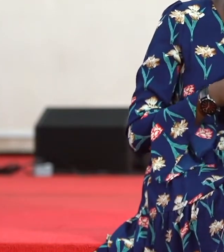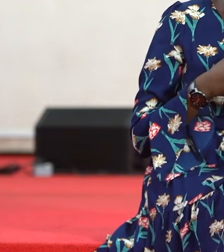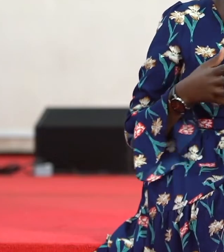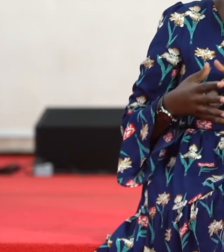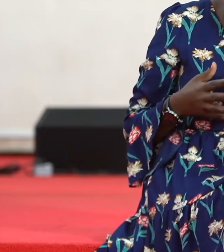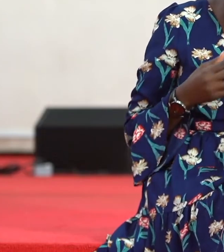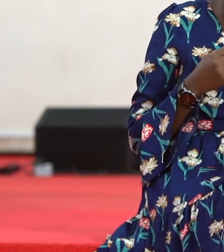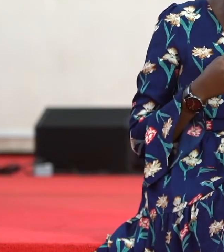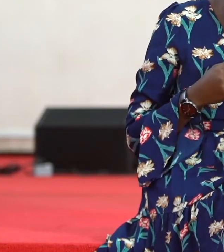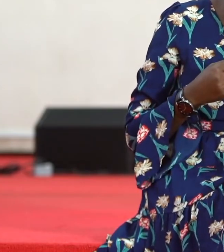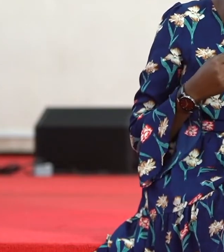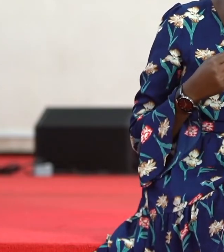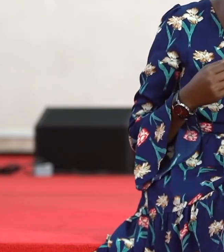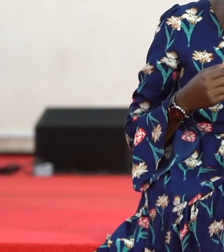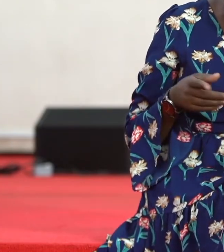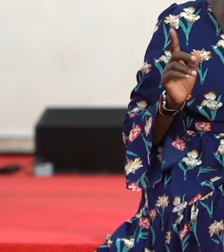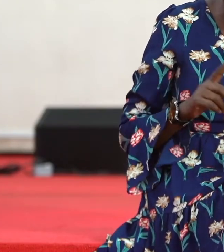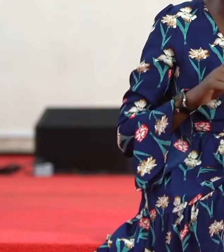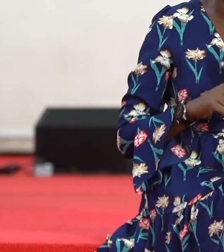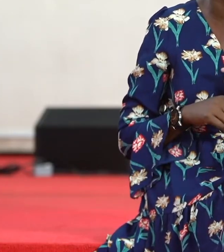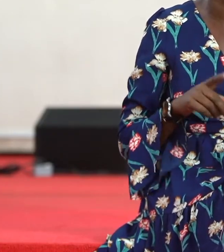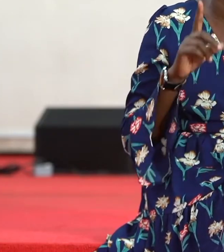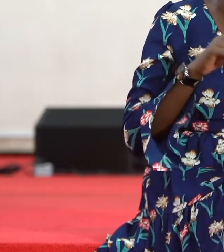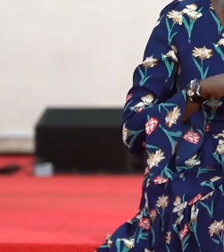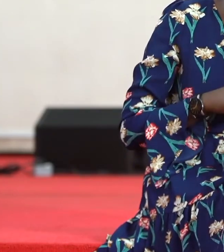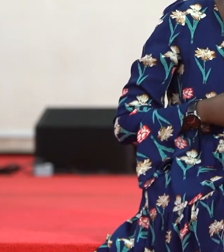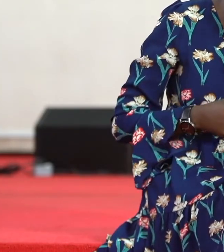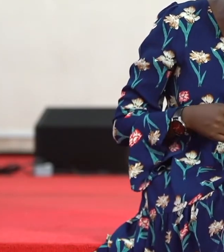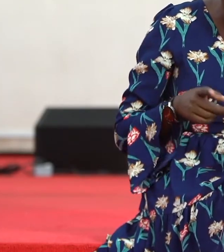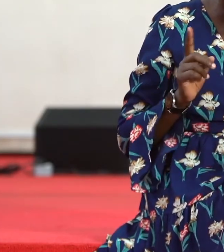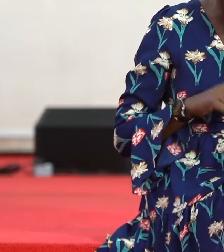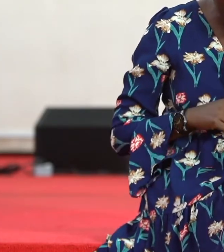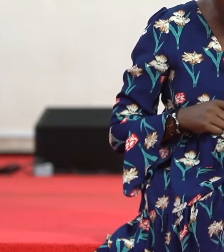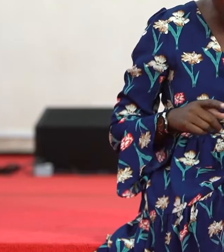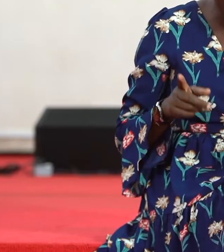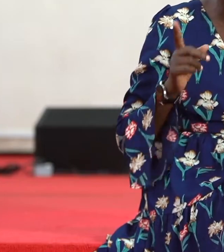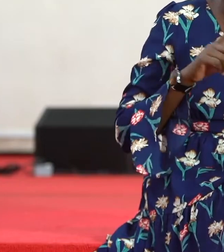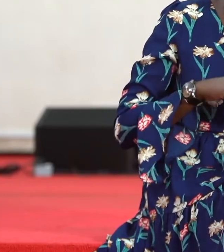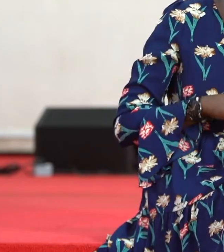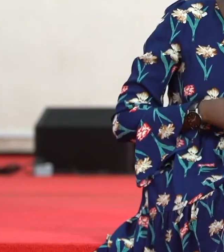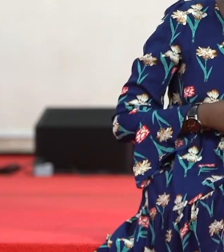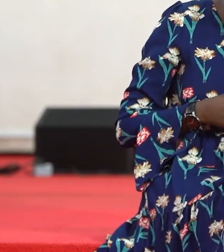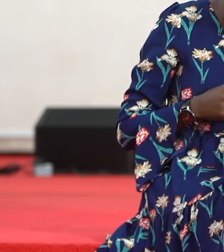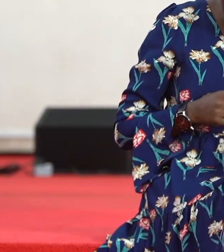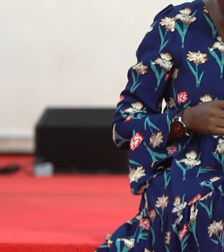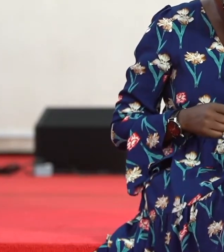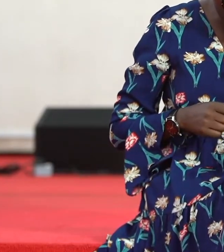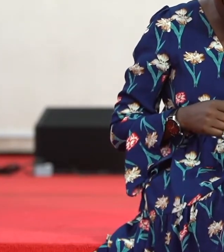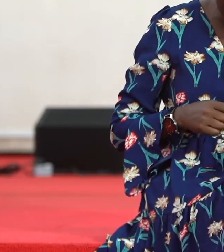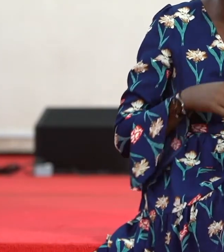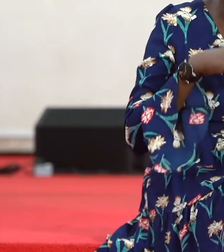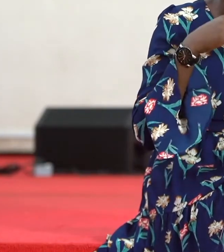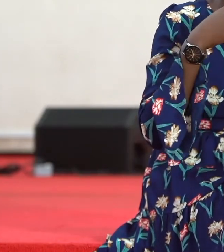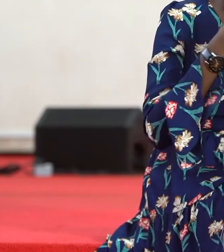to enjoy all these blessings. That is the blessing of being in God's family, the blessing of being forgiven, the blessing